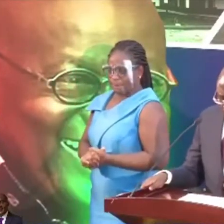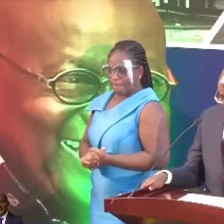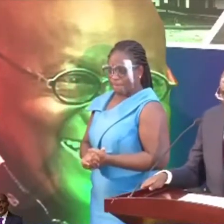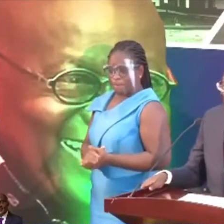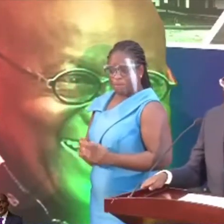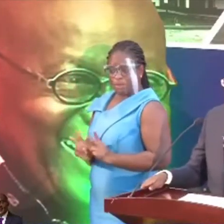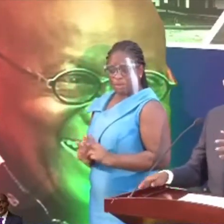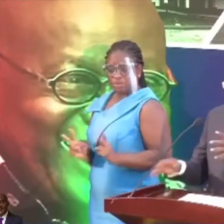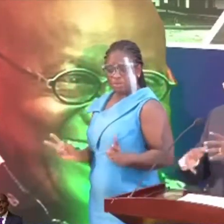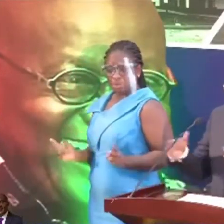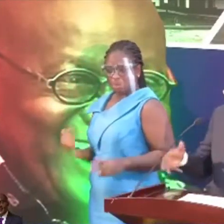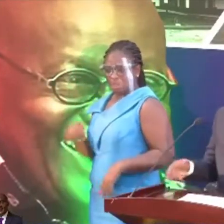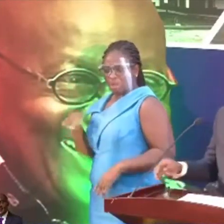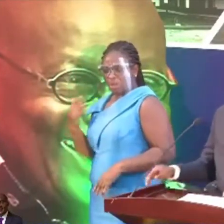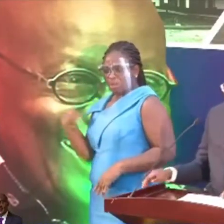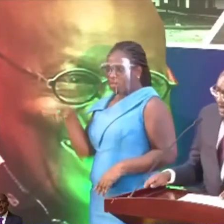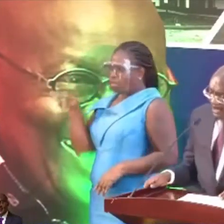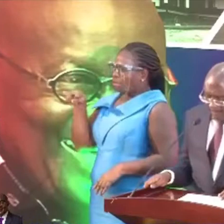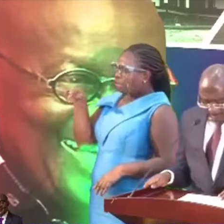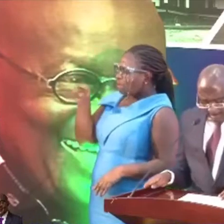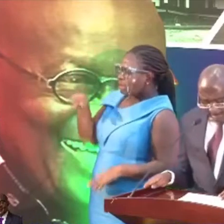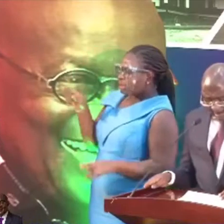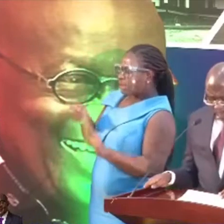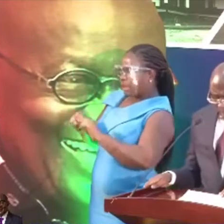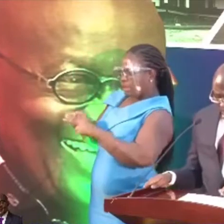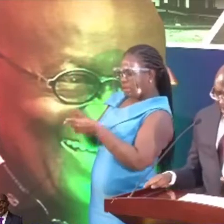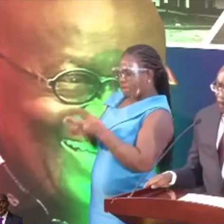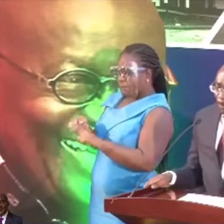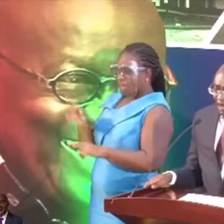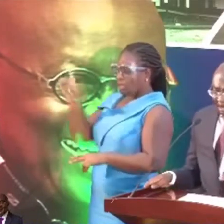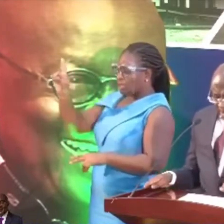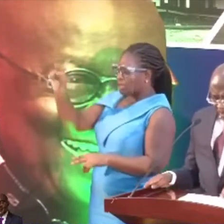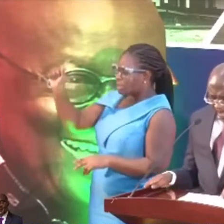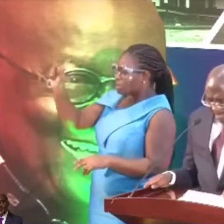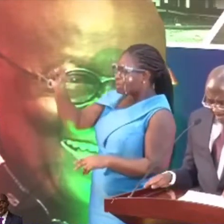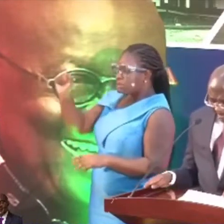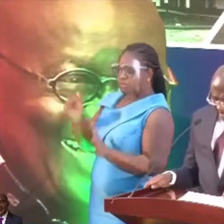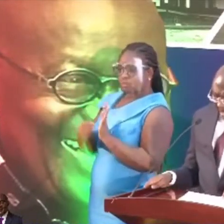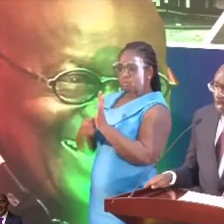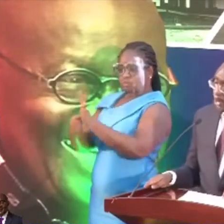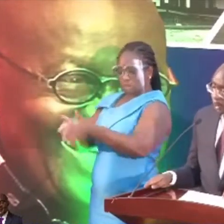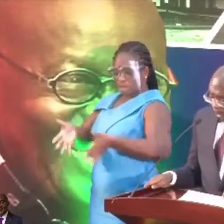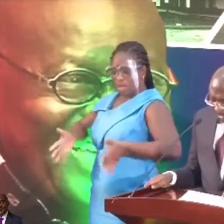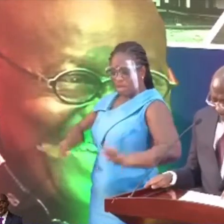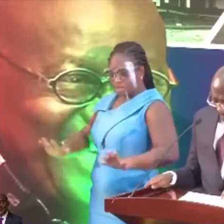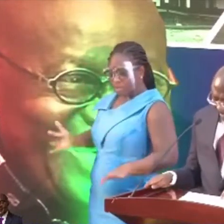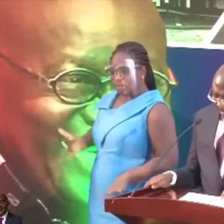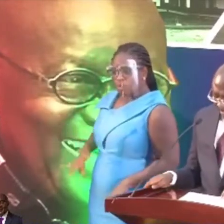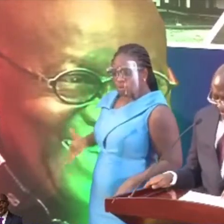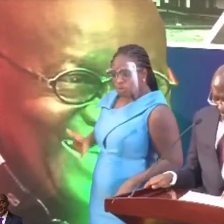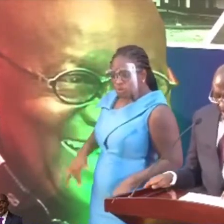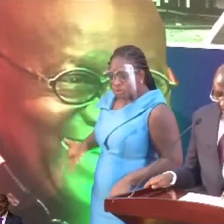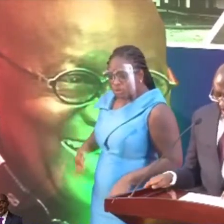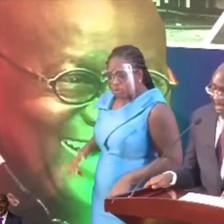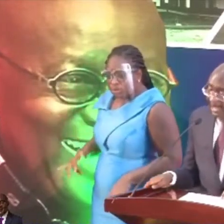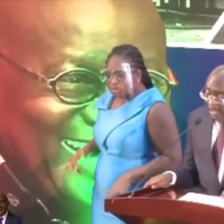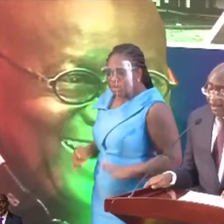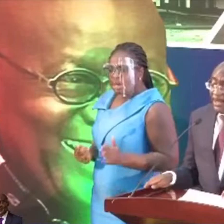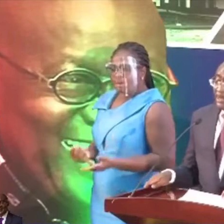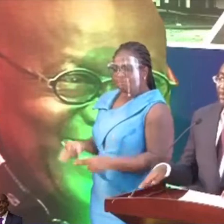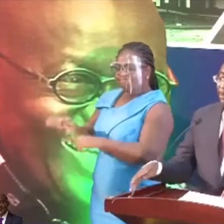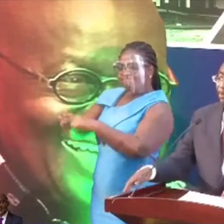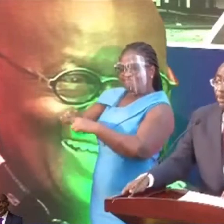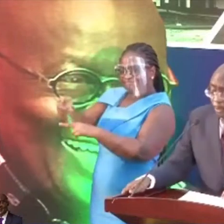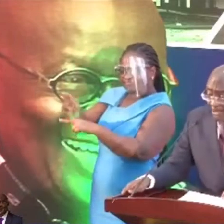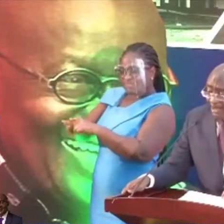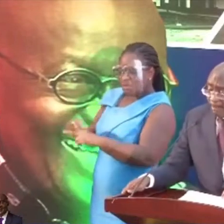So if you look at this, the population, the data shows that the population with access to toilet facilities has increased